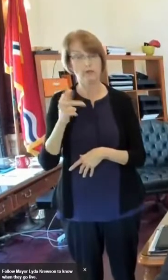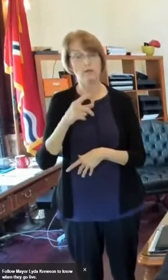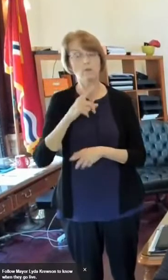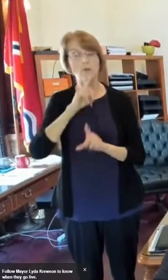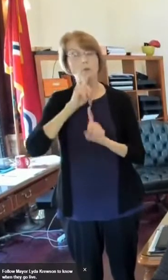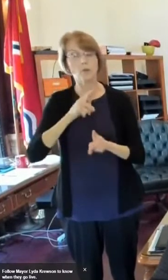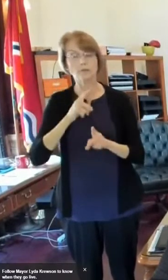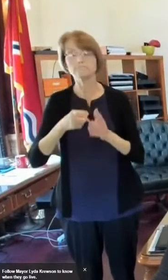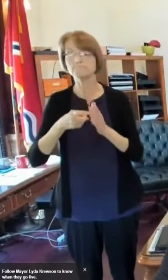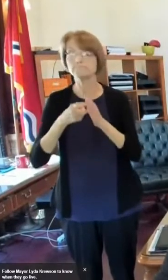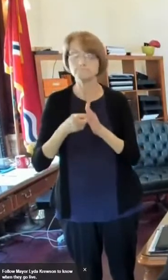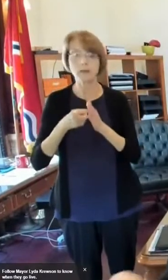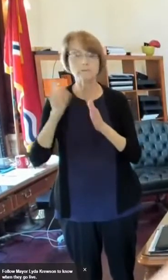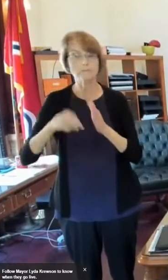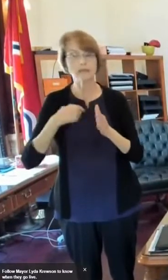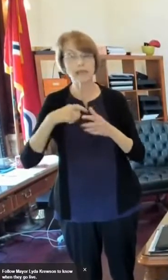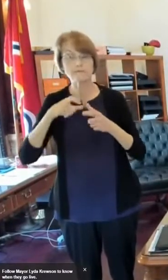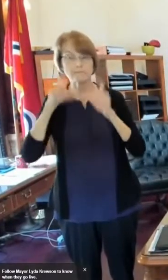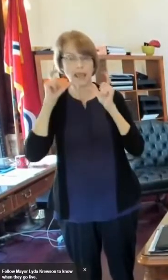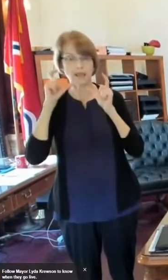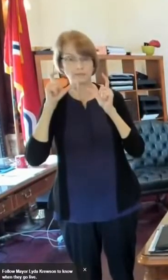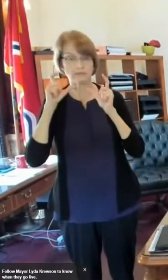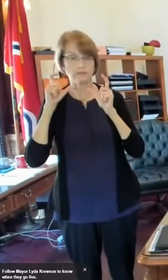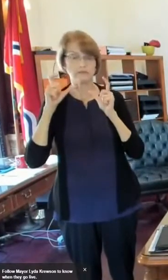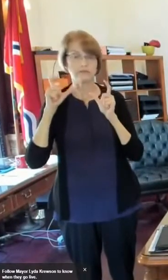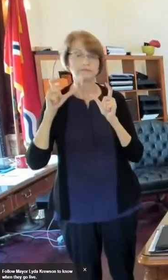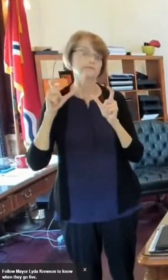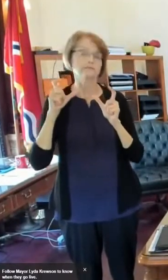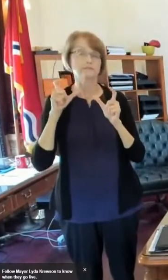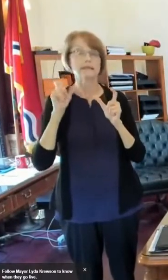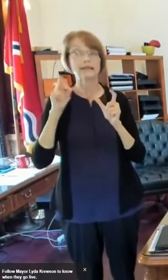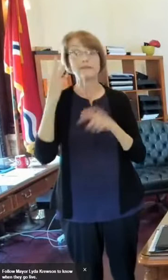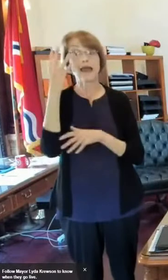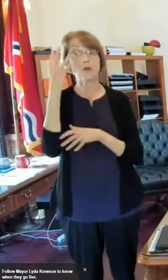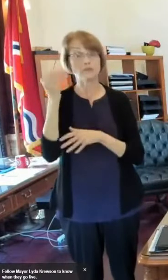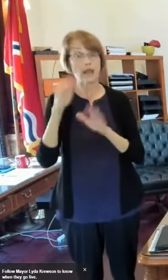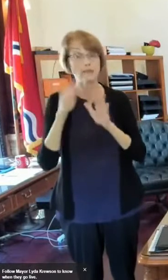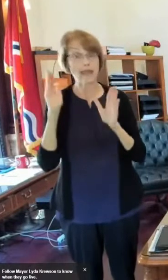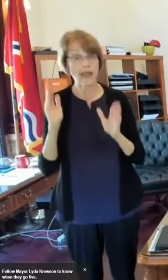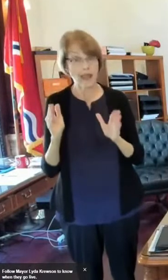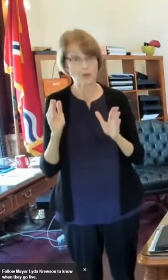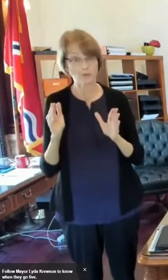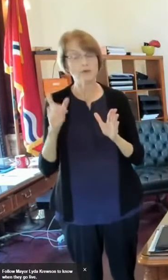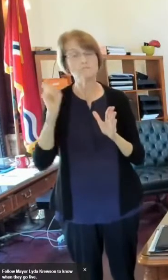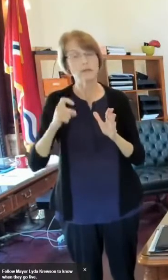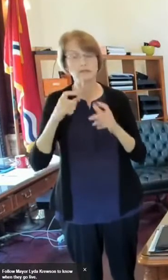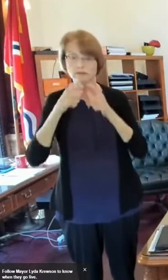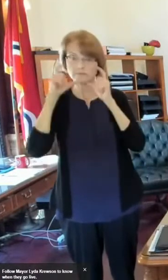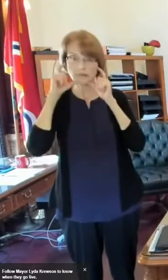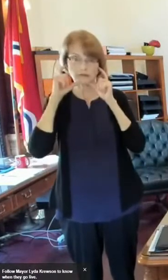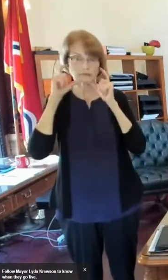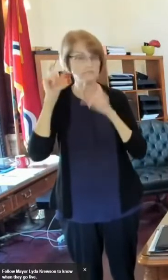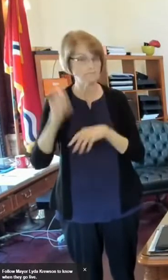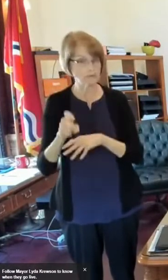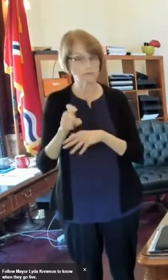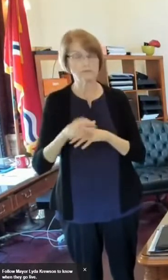in place. Everybody who is going outside of their house needs to be wearing a mask.